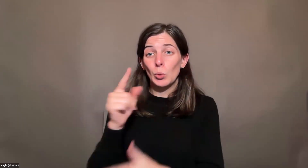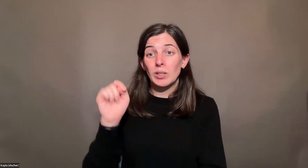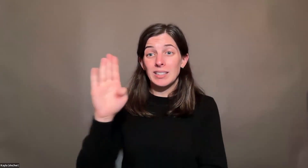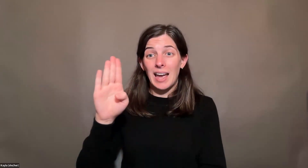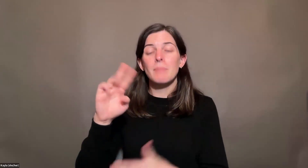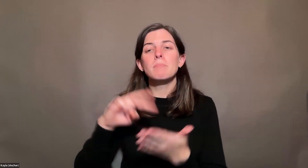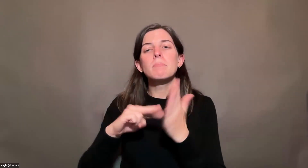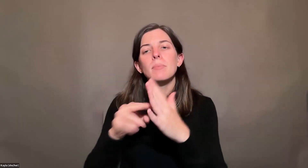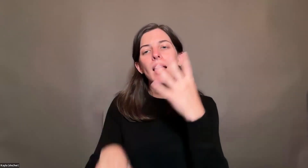in a new tab.